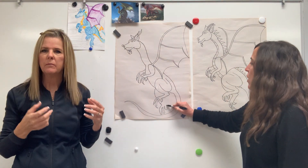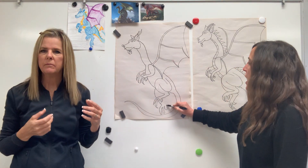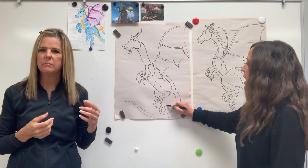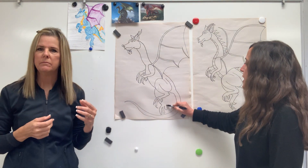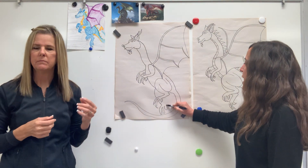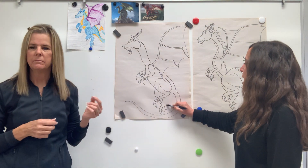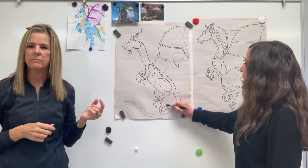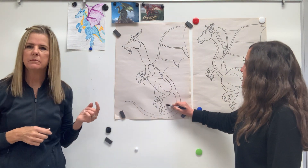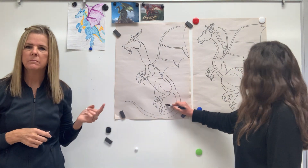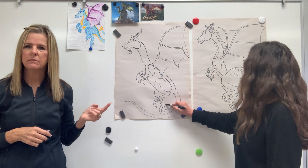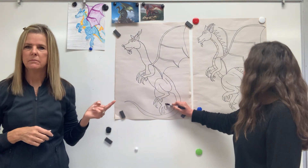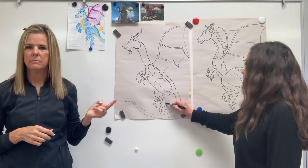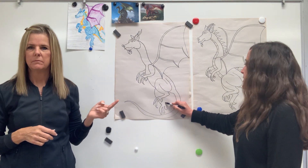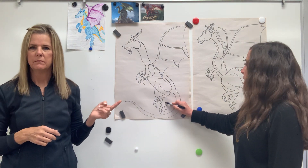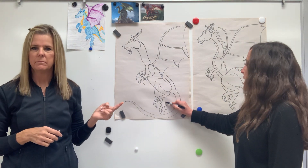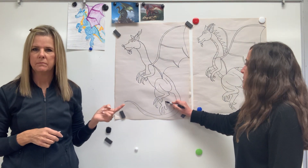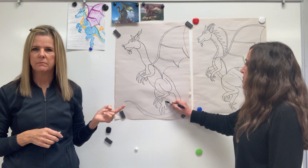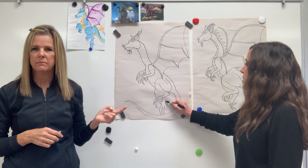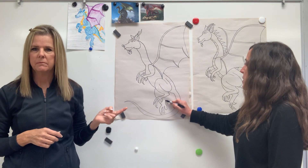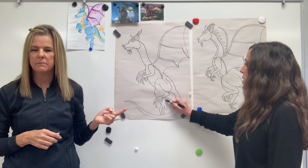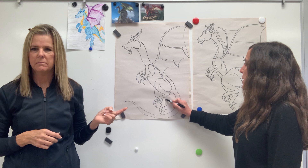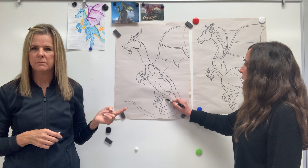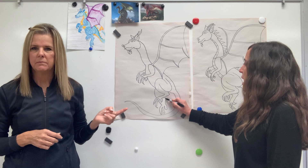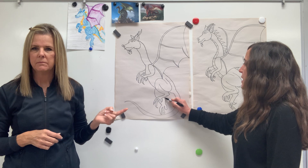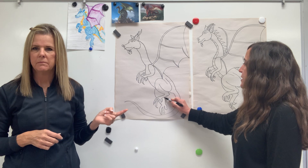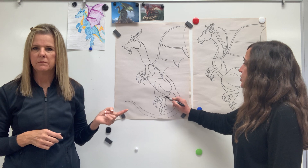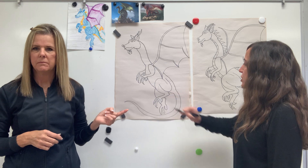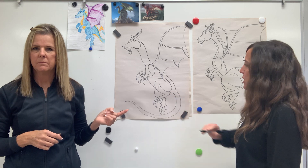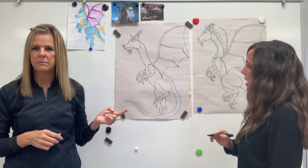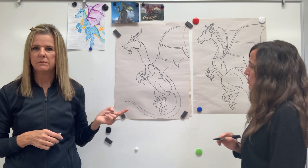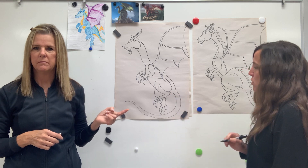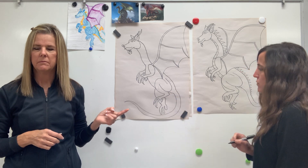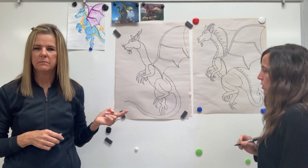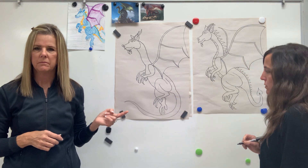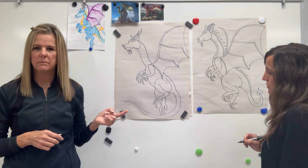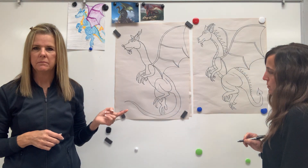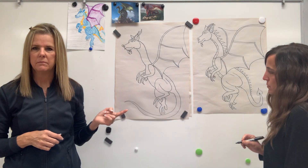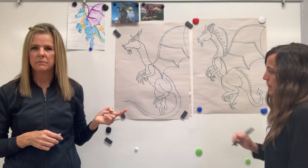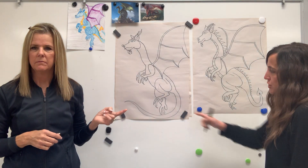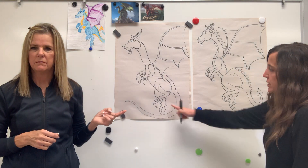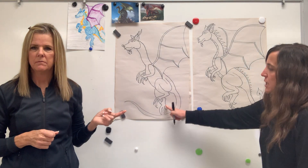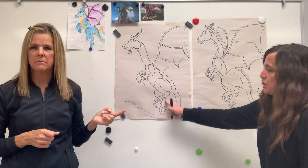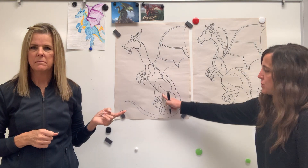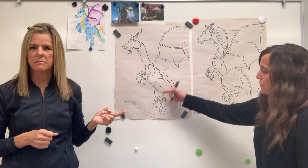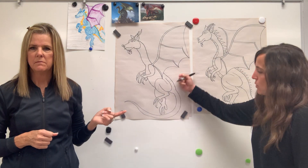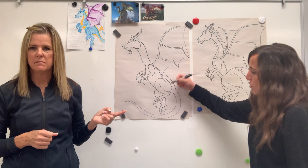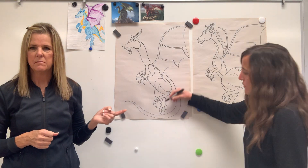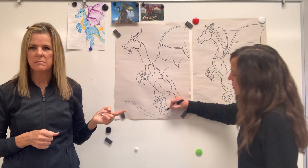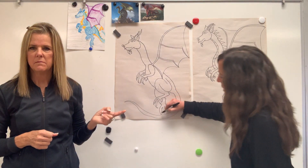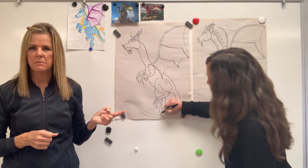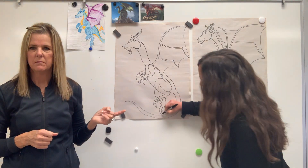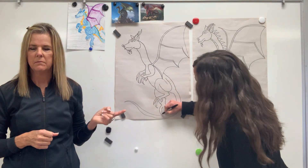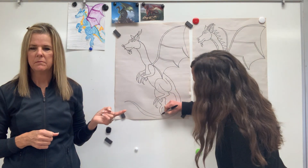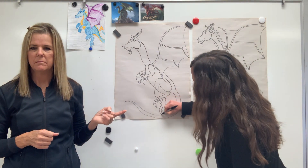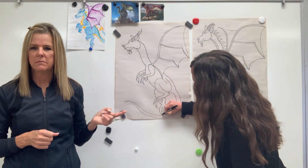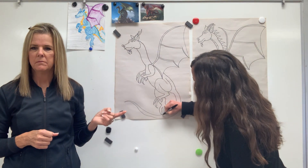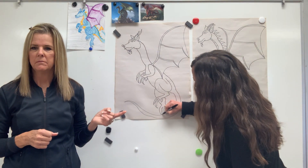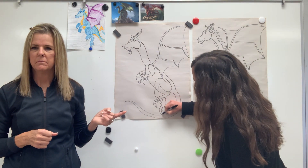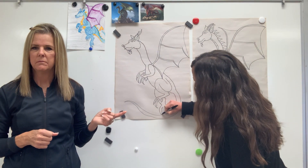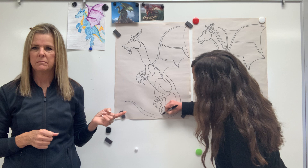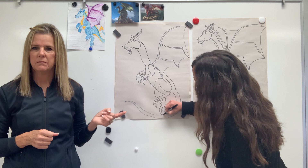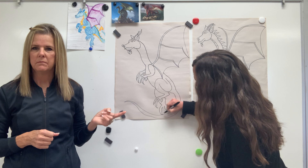I'm gonna go ahead and slant this up, and it's just gonna come over and just touch the foot wherever it needs to